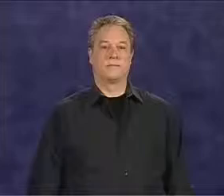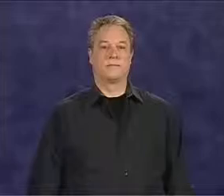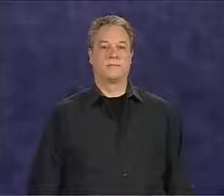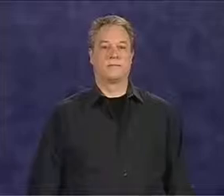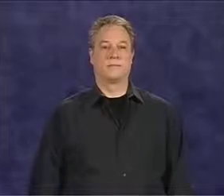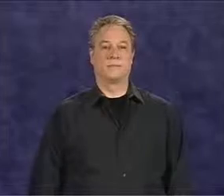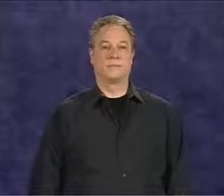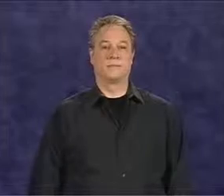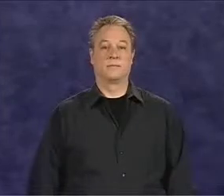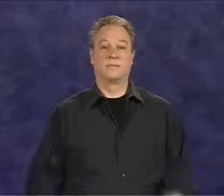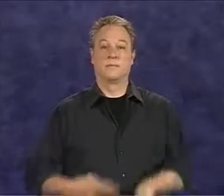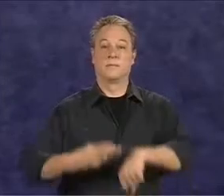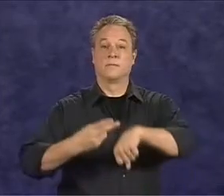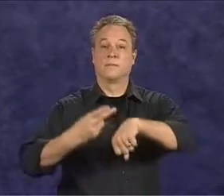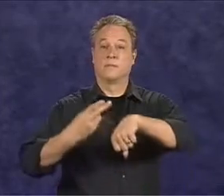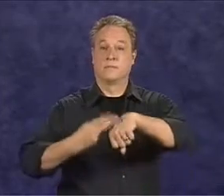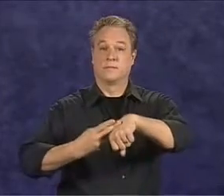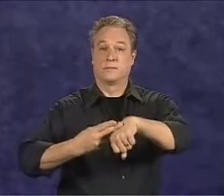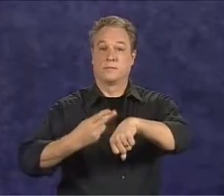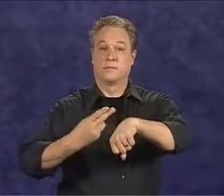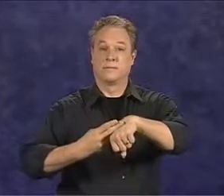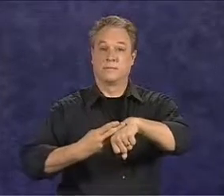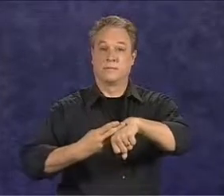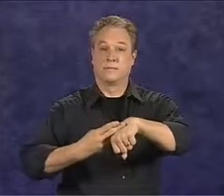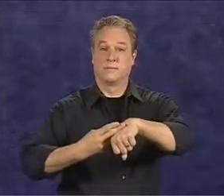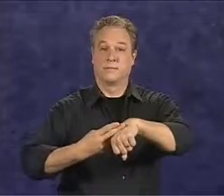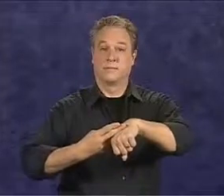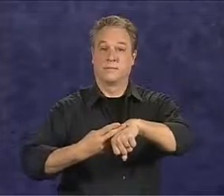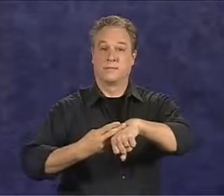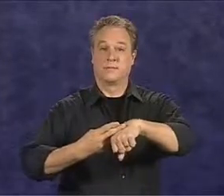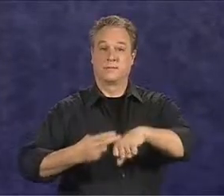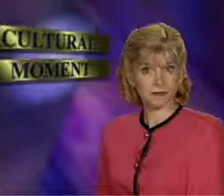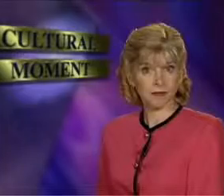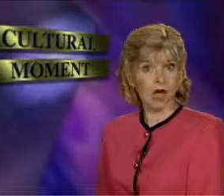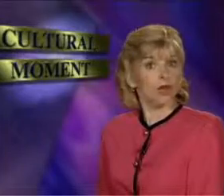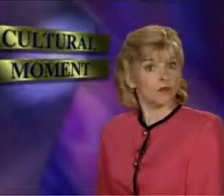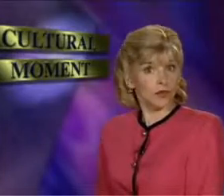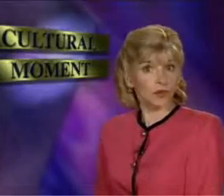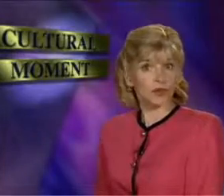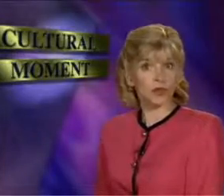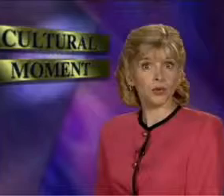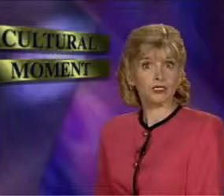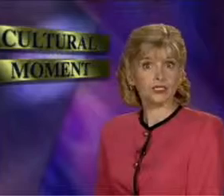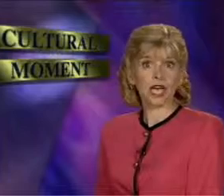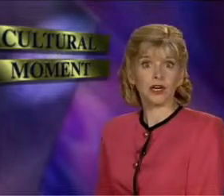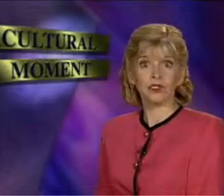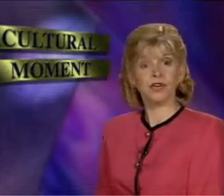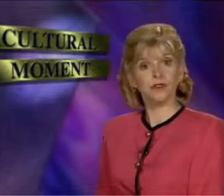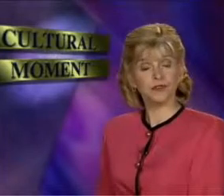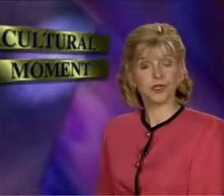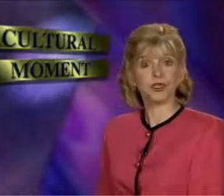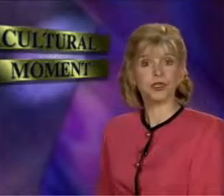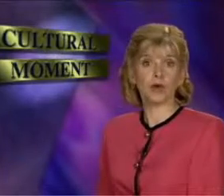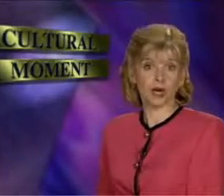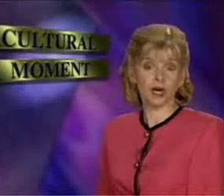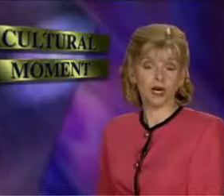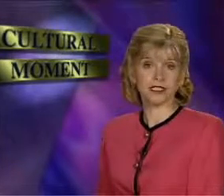when someone from the South signs hospital like this, few fluent signers have difficulty recognizing